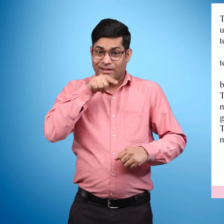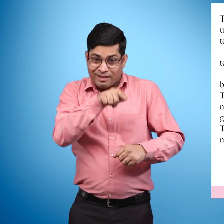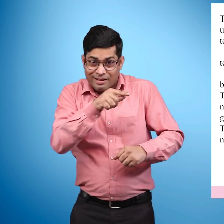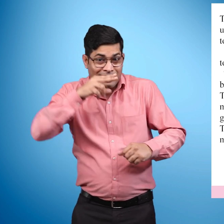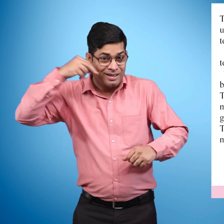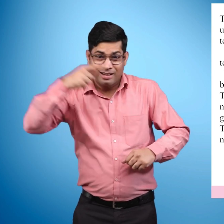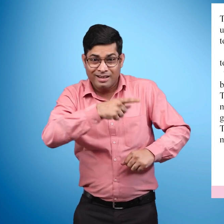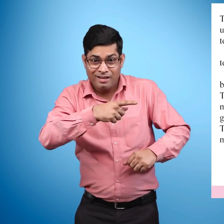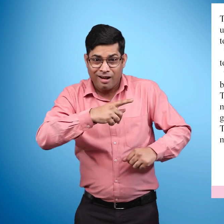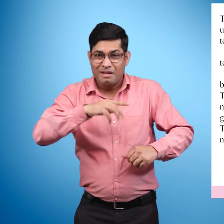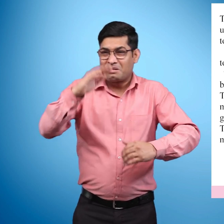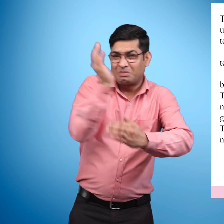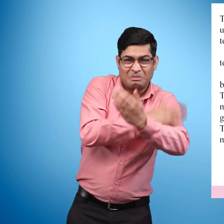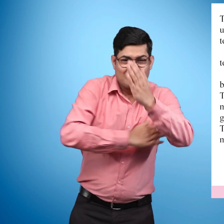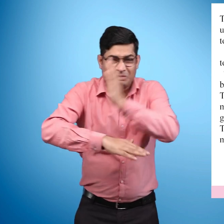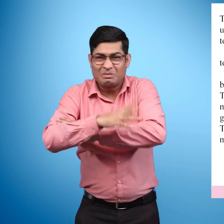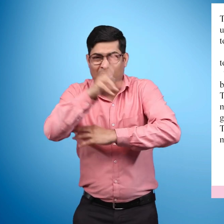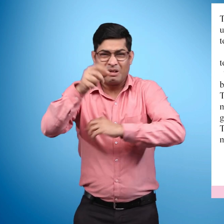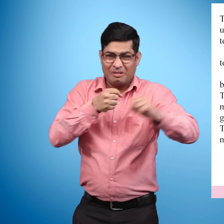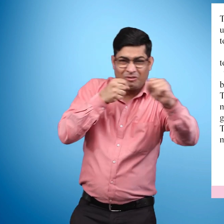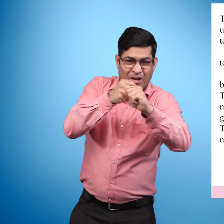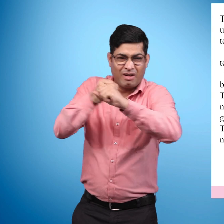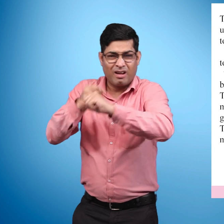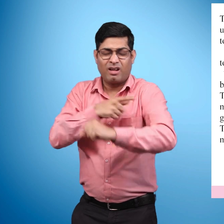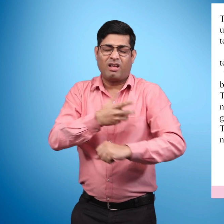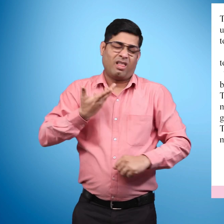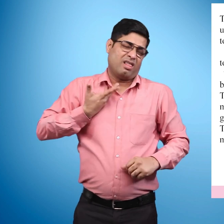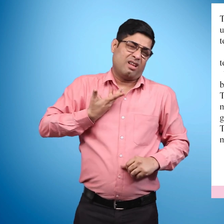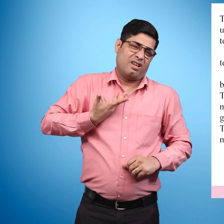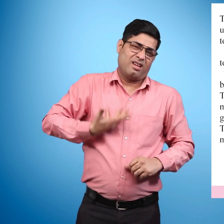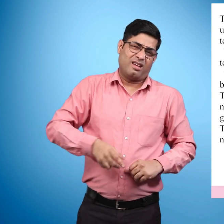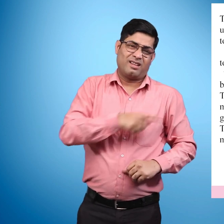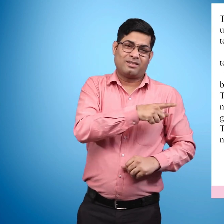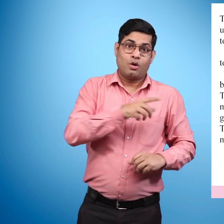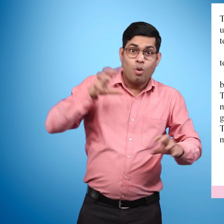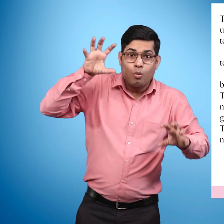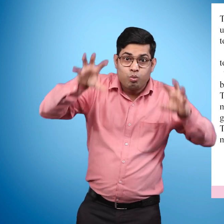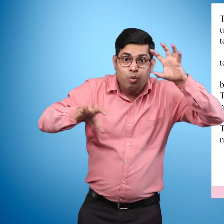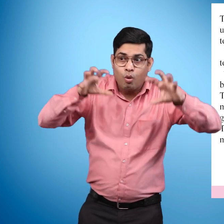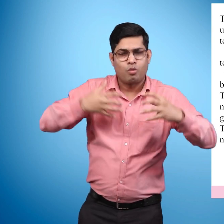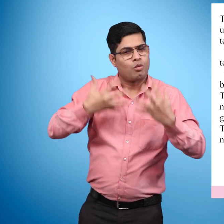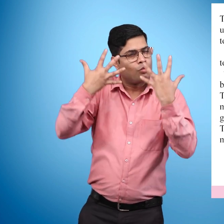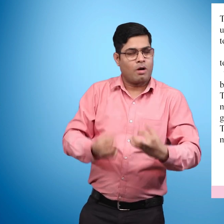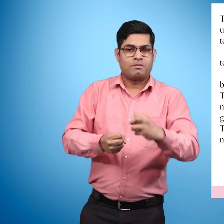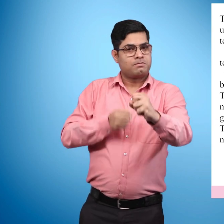The fact is, I am tired of wrestling with men. I want to fight a